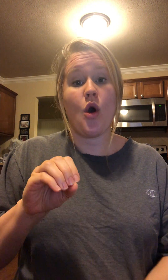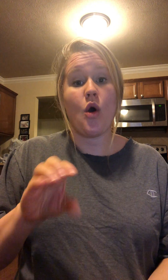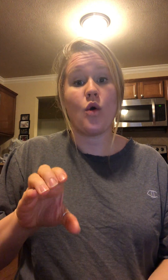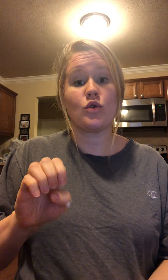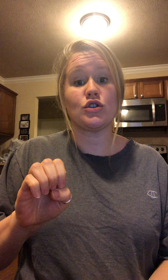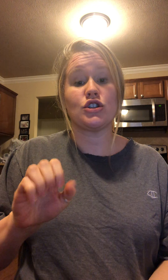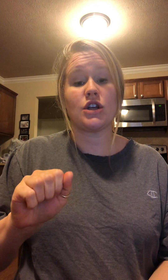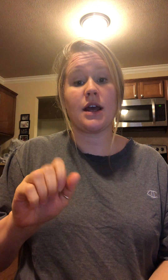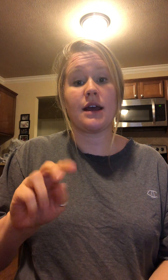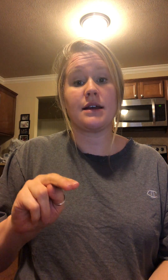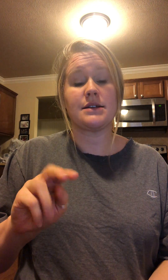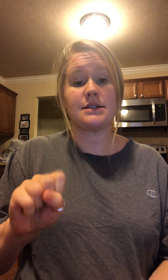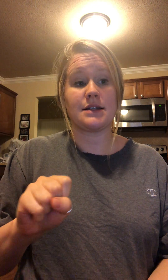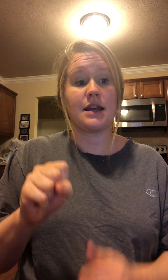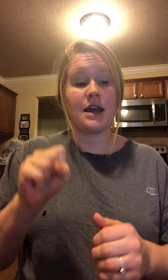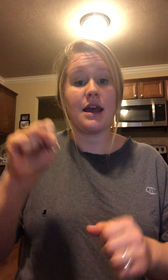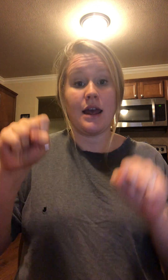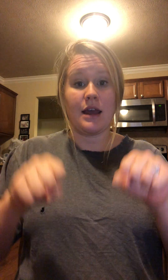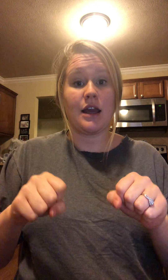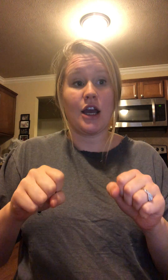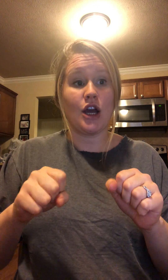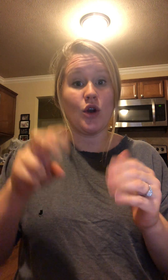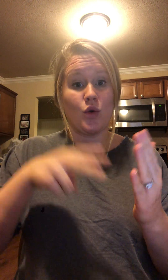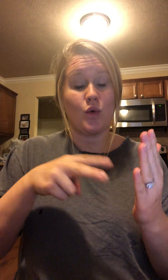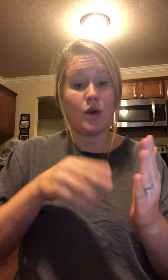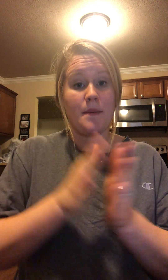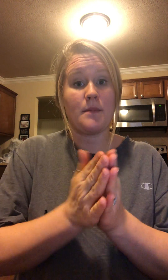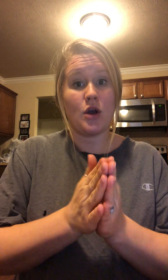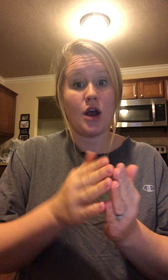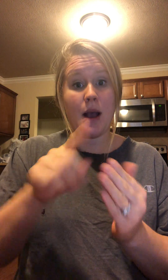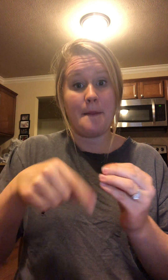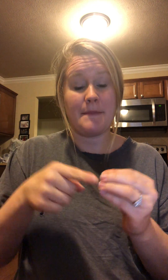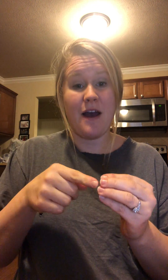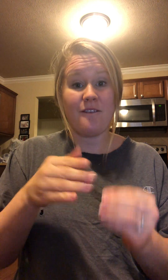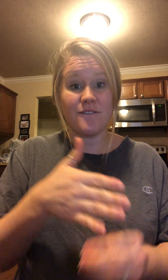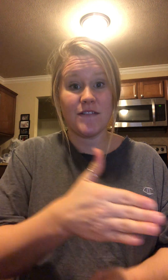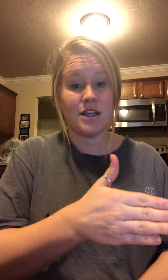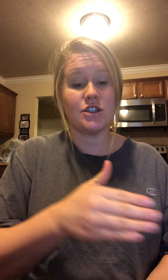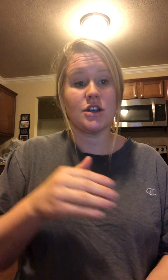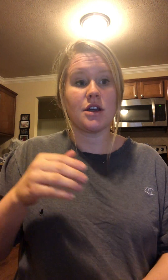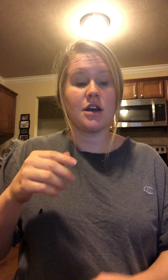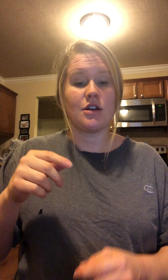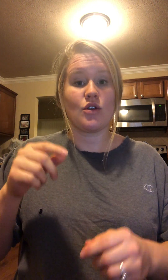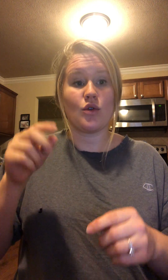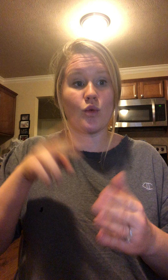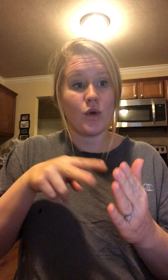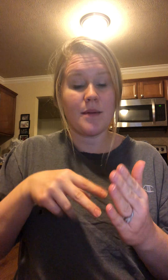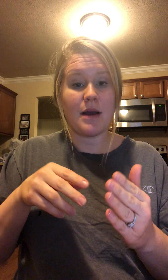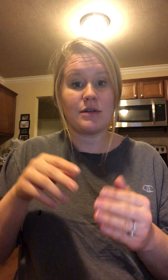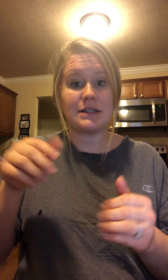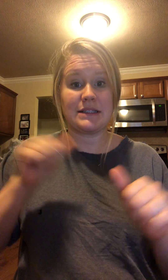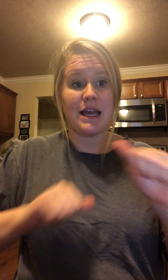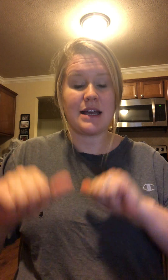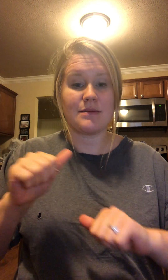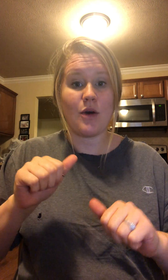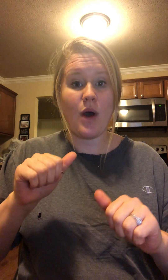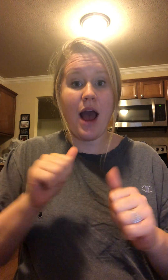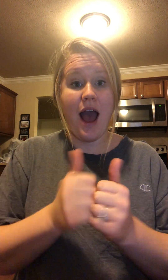fish. You can talk about the science of how fish swim. You can have students draw pictures of